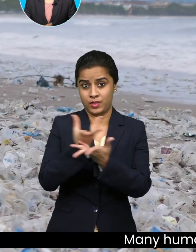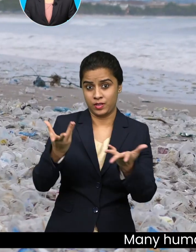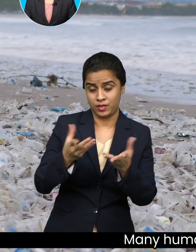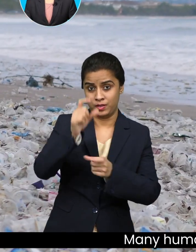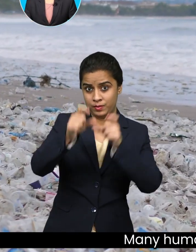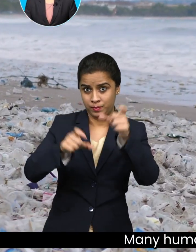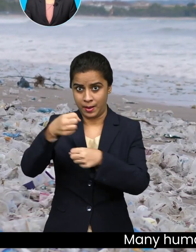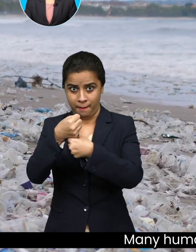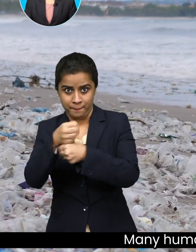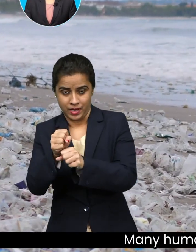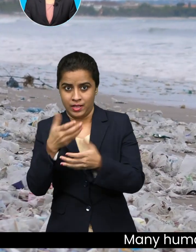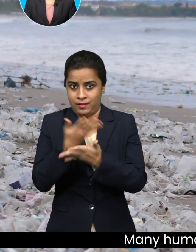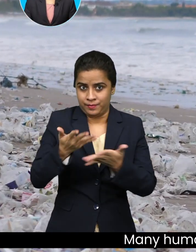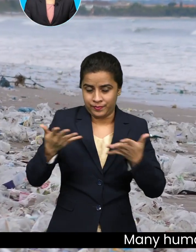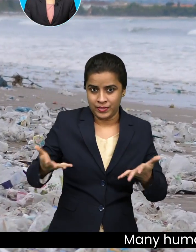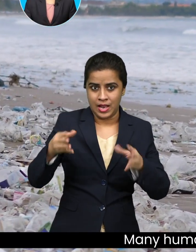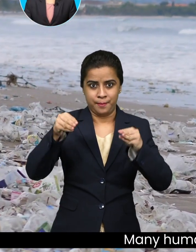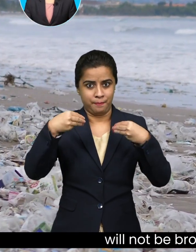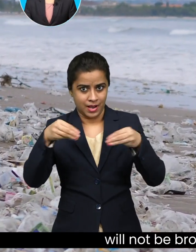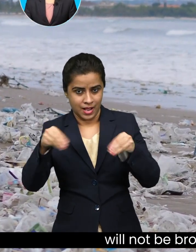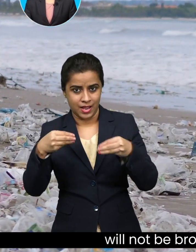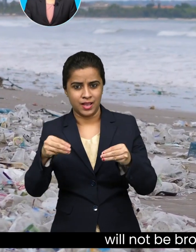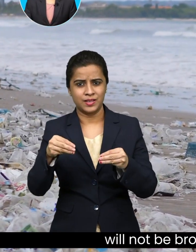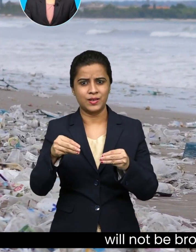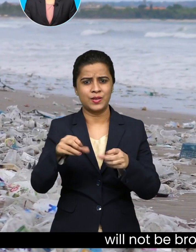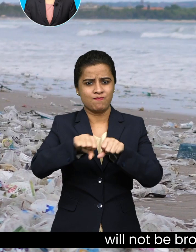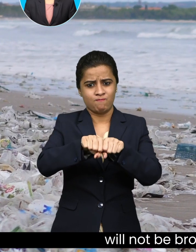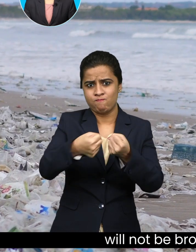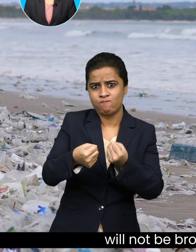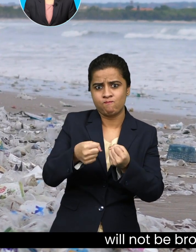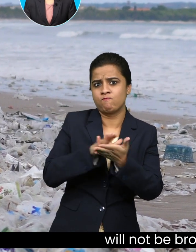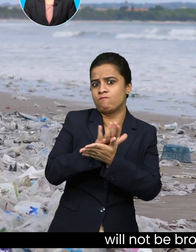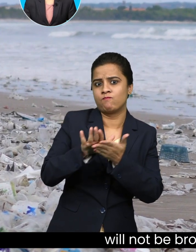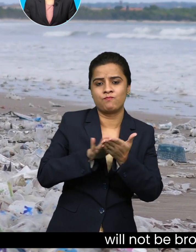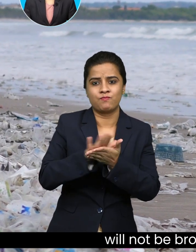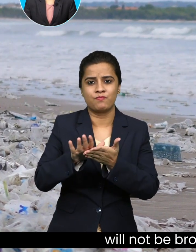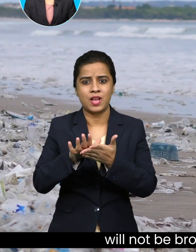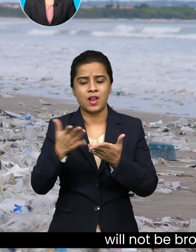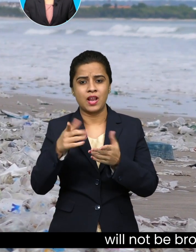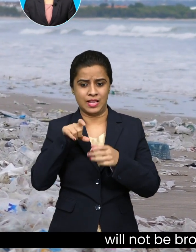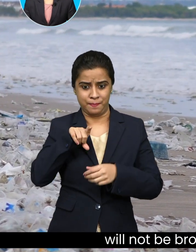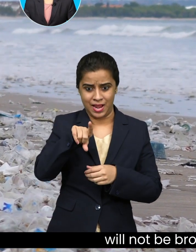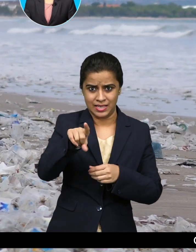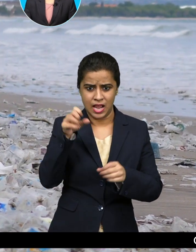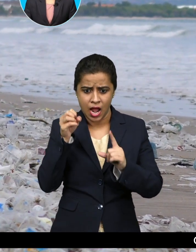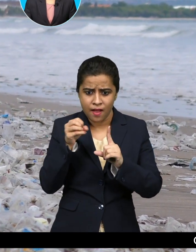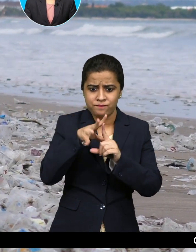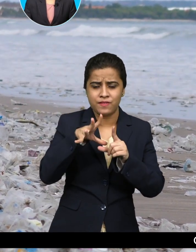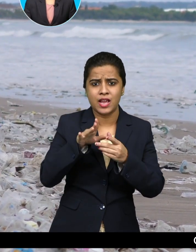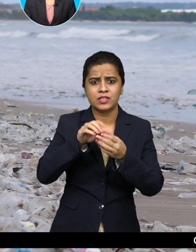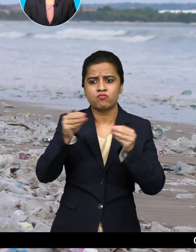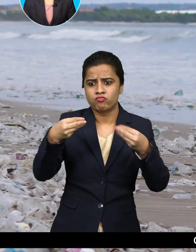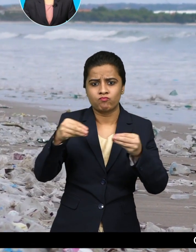Many human-made materials like plastics will not be broken down by the action of bacteria or